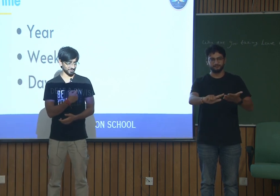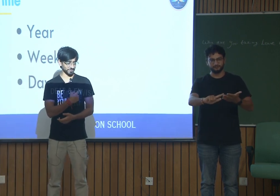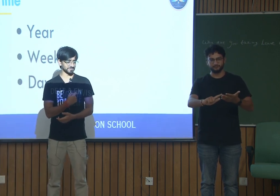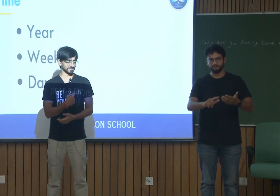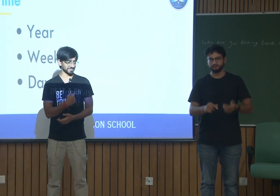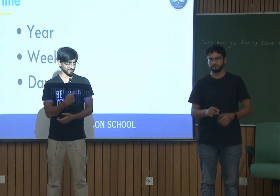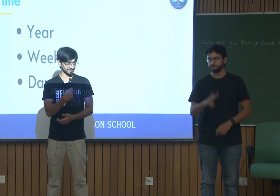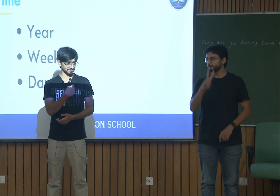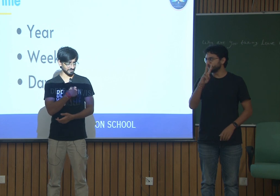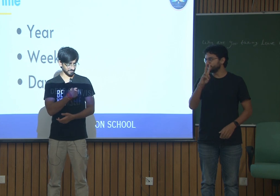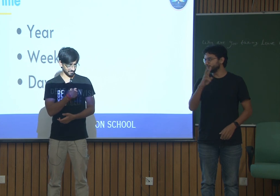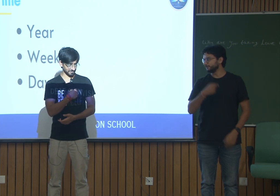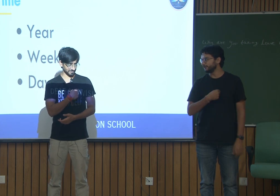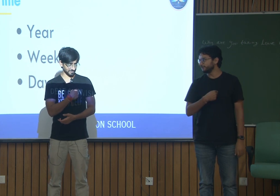Do it with me.